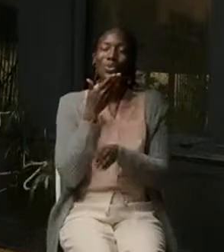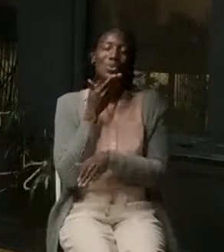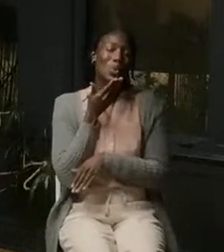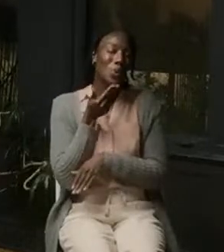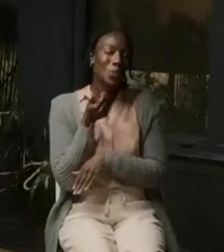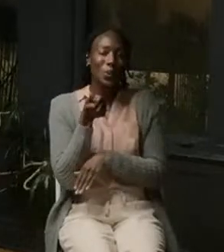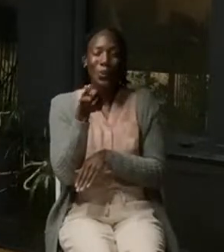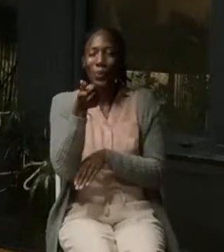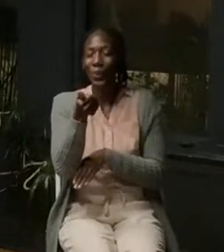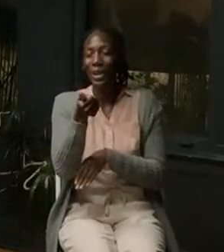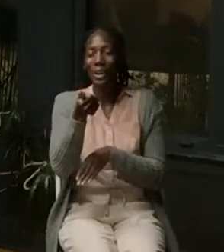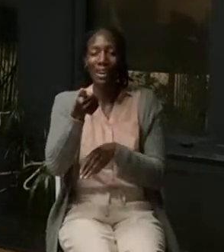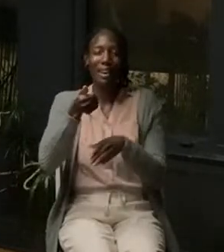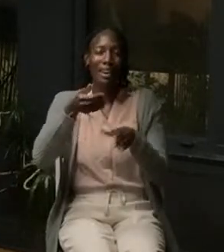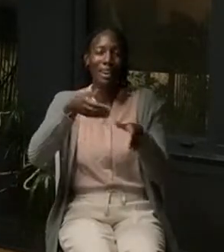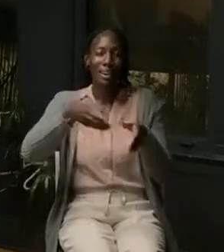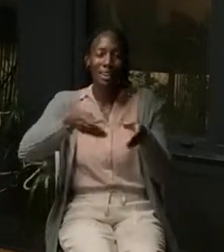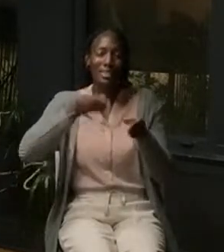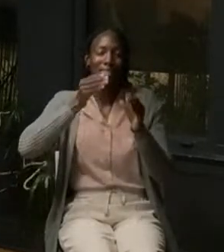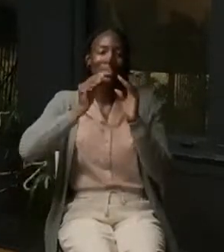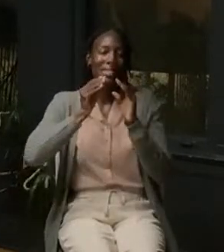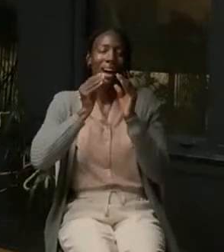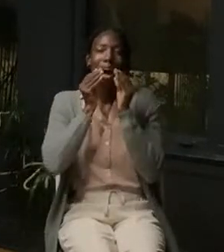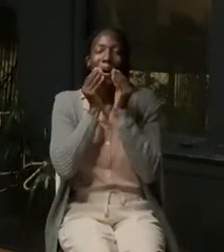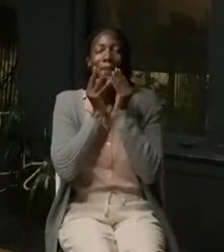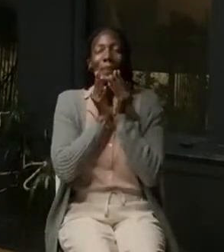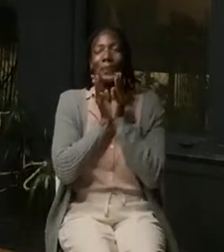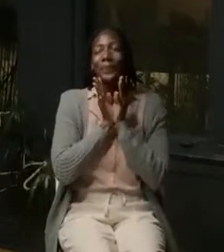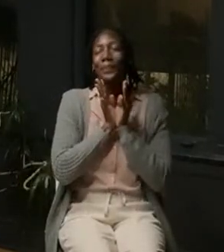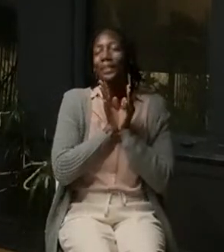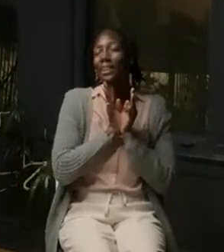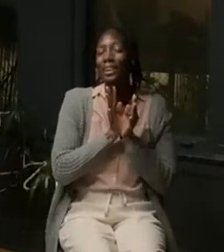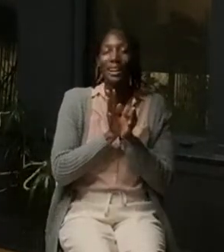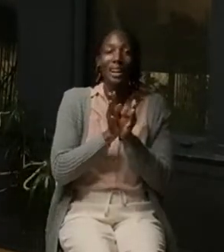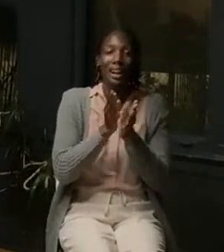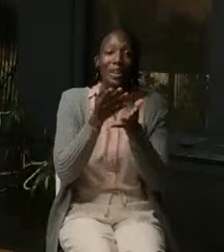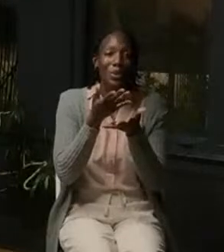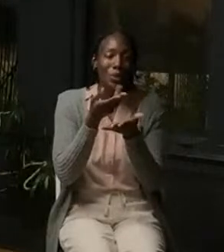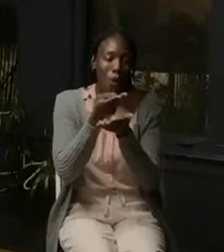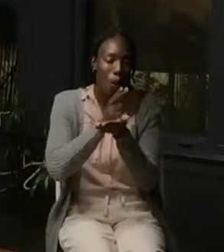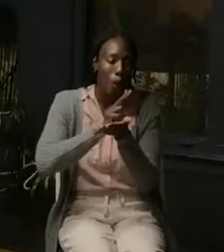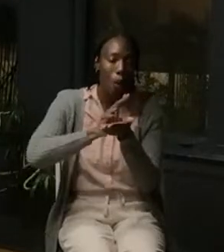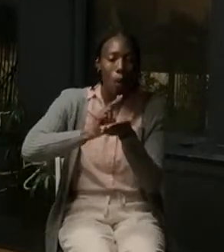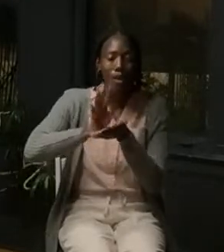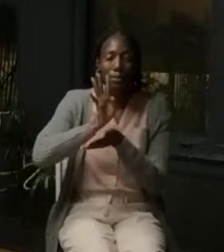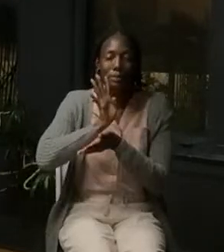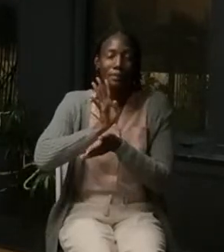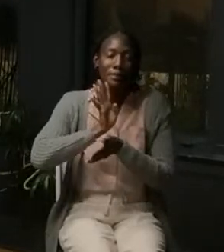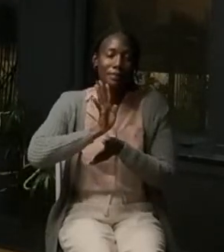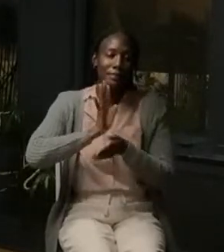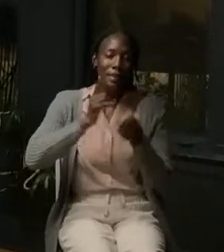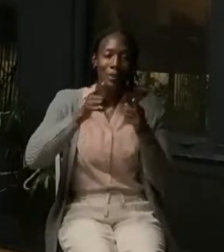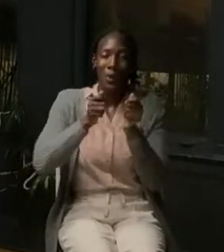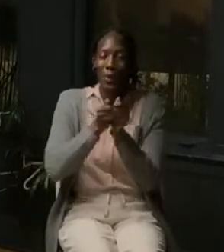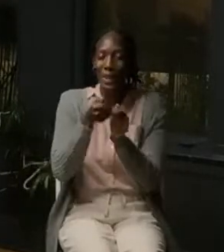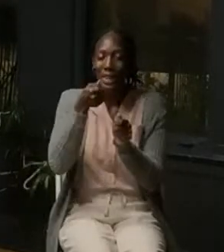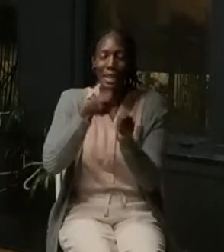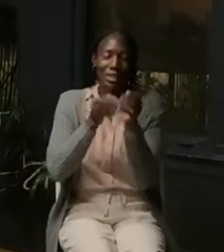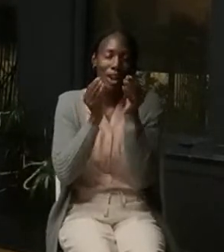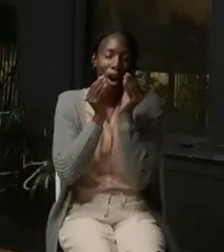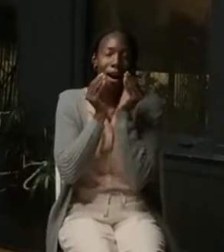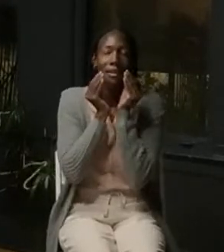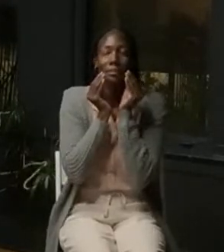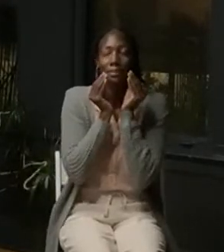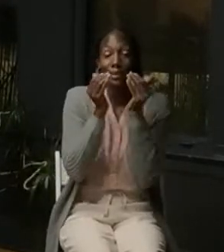ever. Salvation running down our chins, their holy syrup manifests with each slurp. Today's